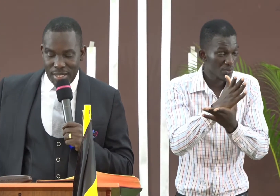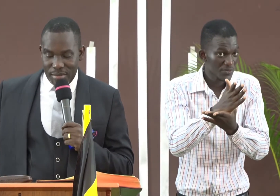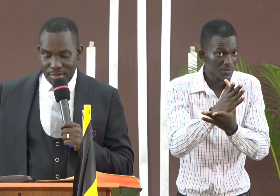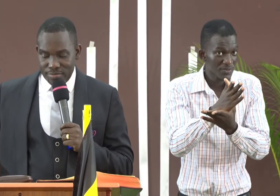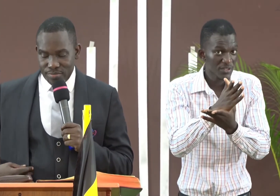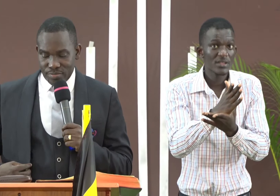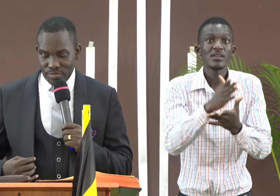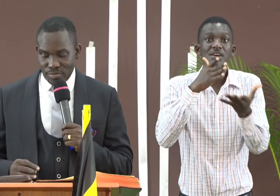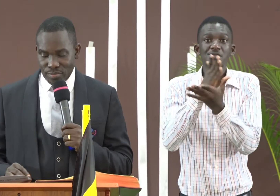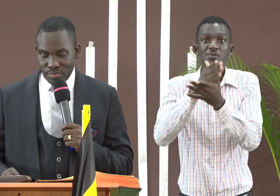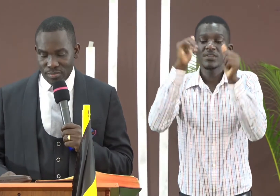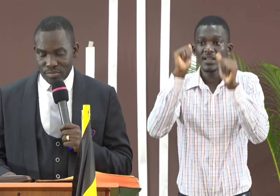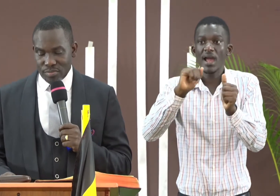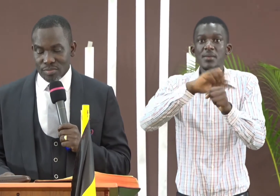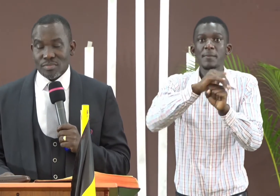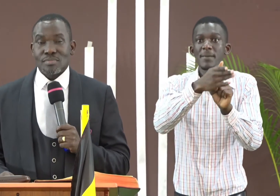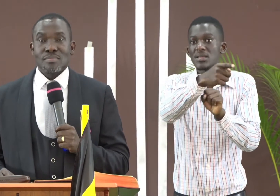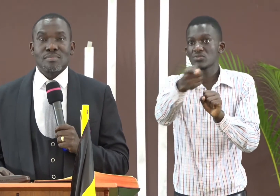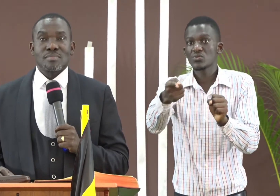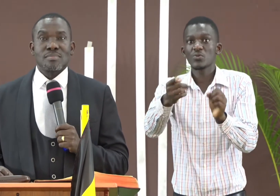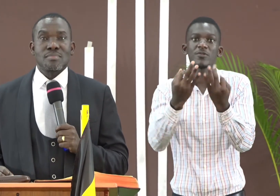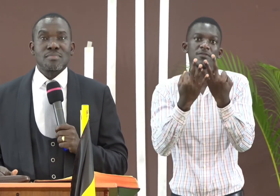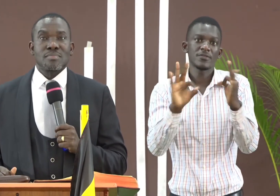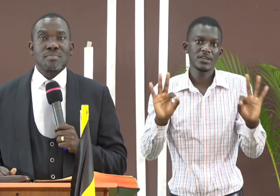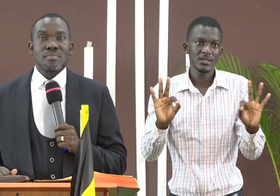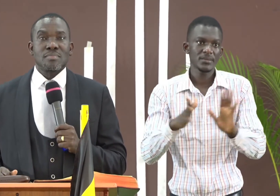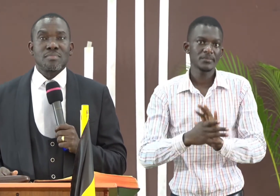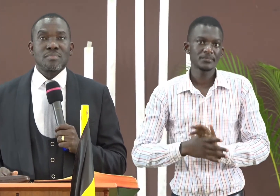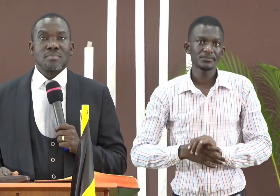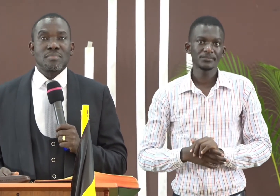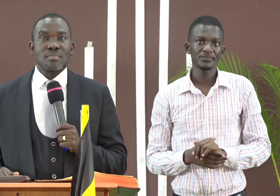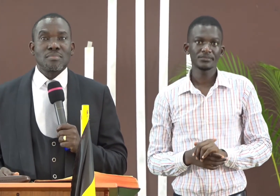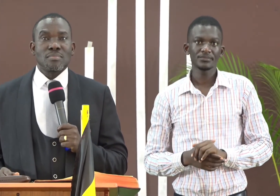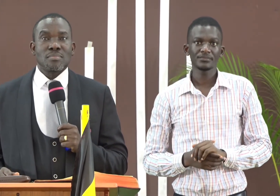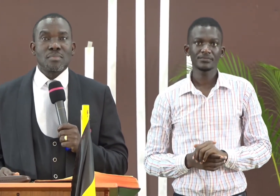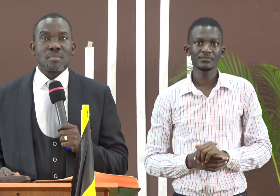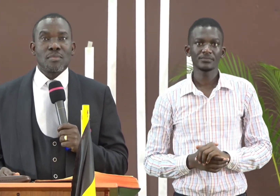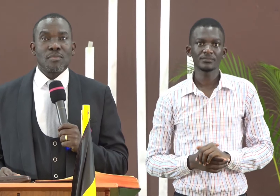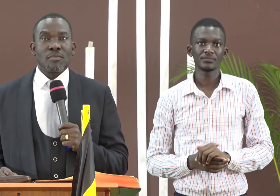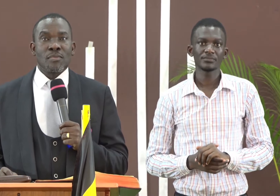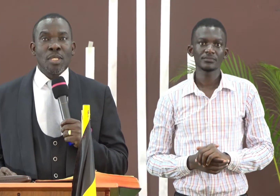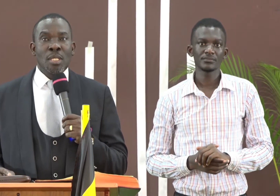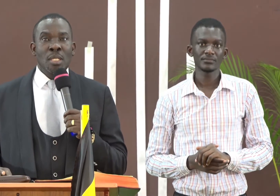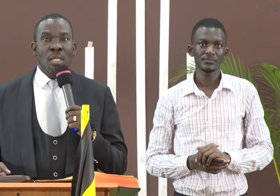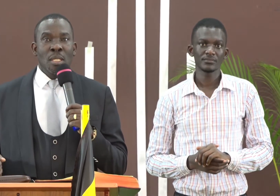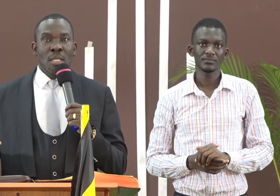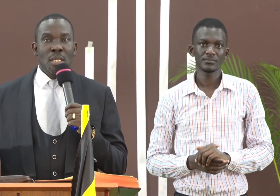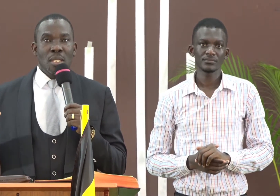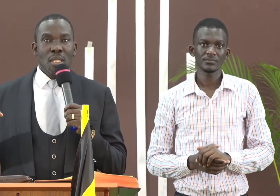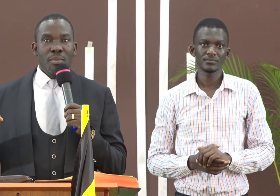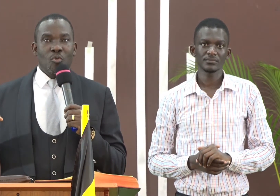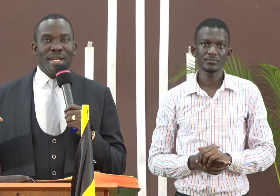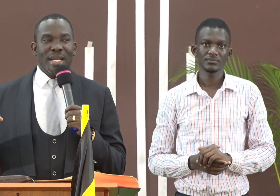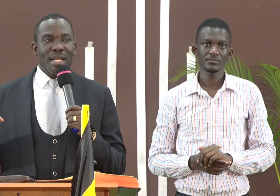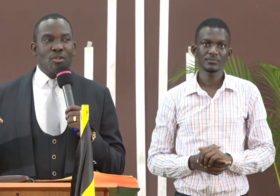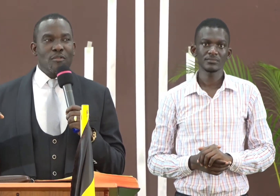bafuula baddembe. In John 8:32, he says, "You shall know the truth, and the truth will set you